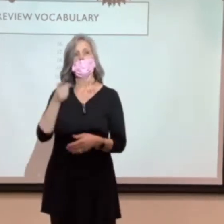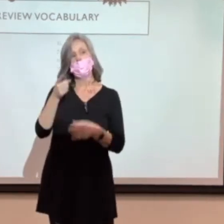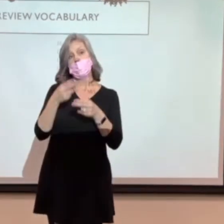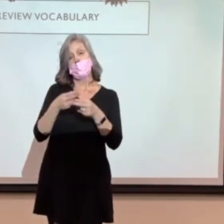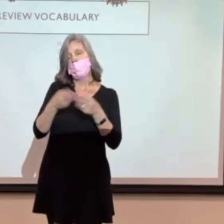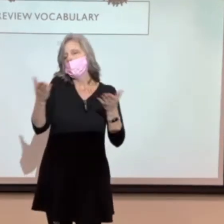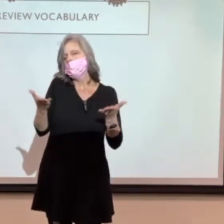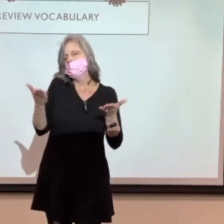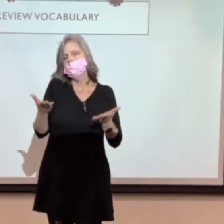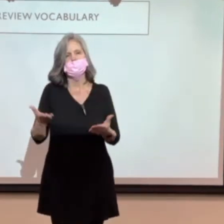You name?